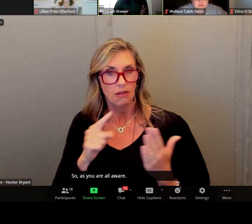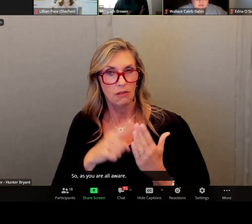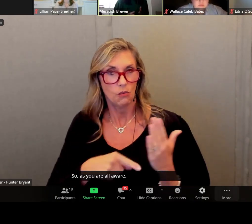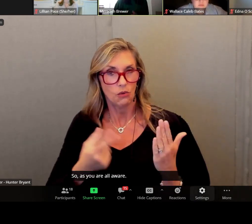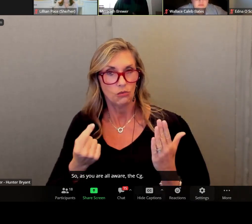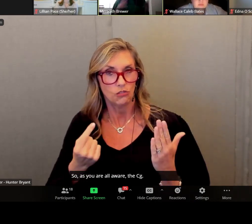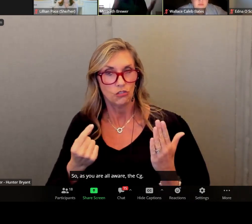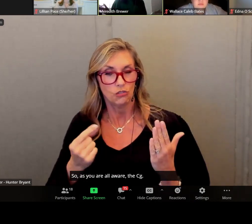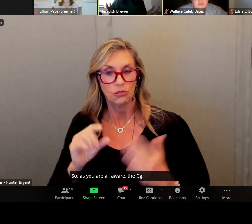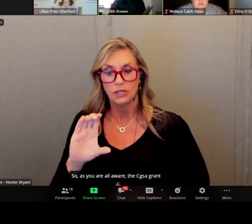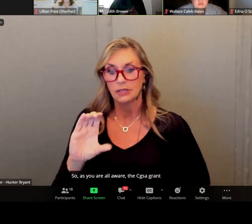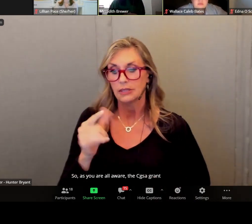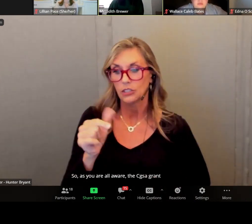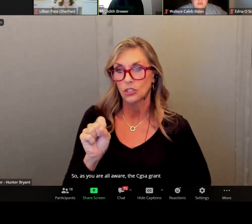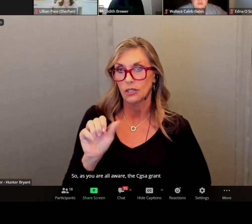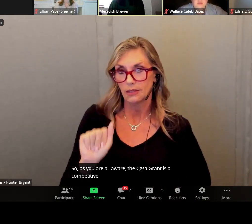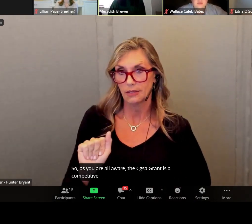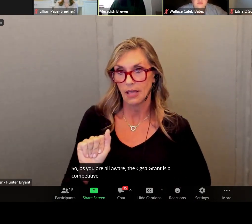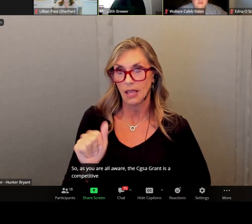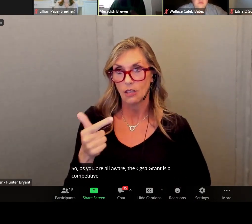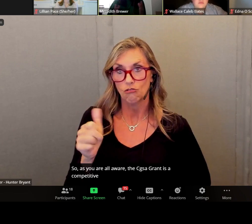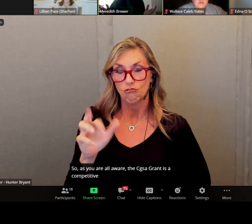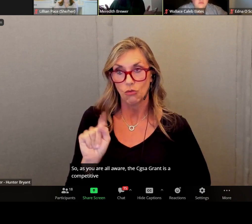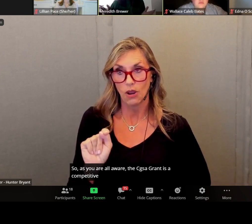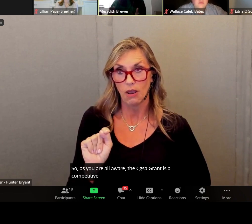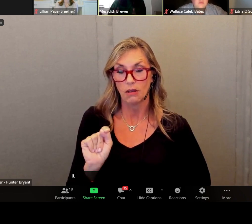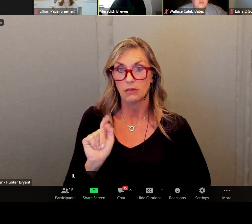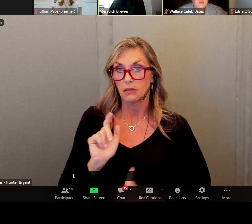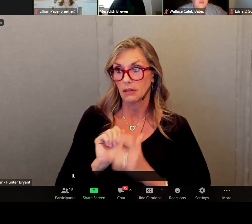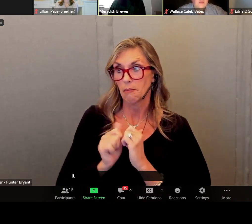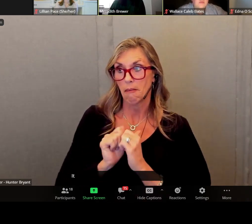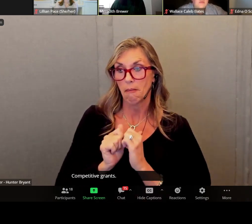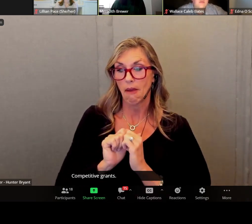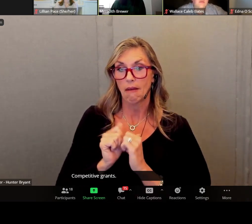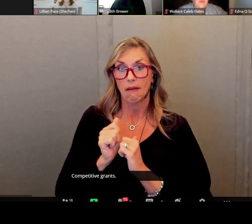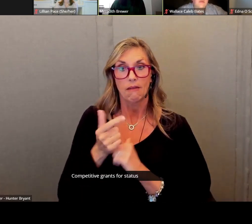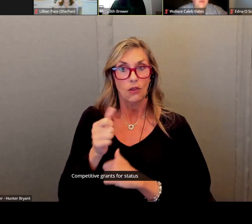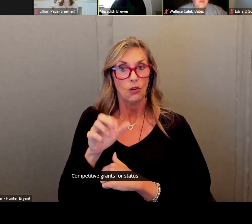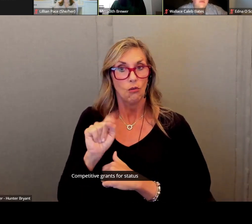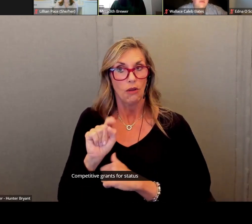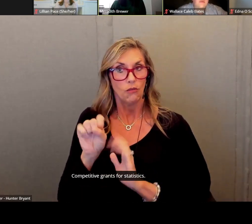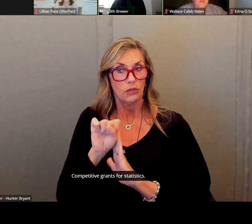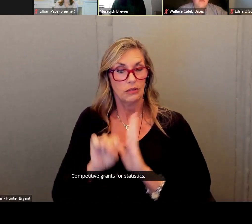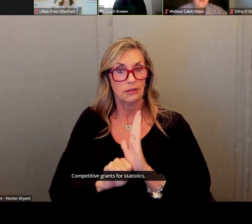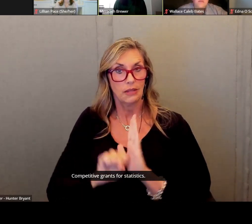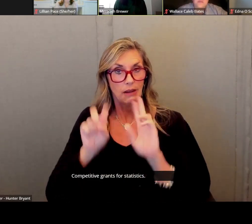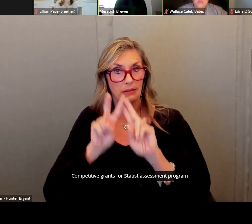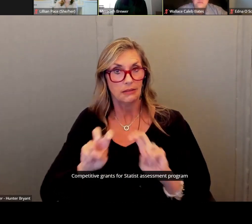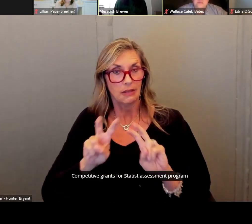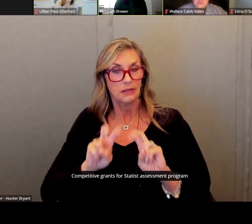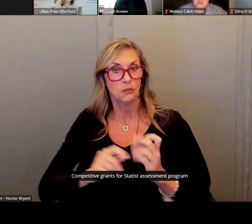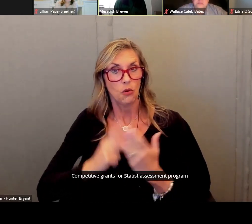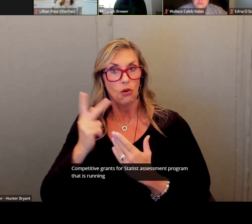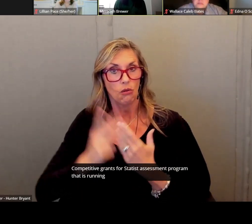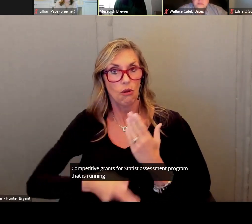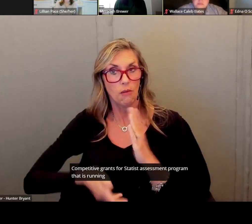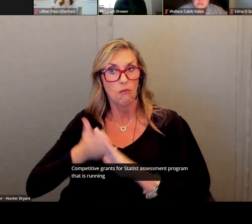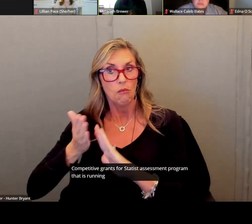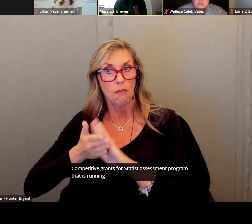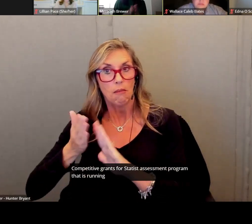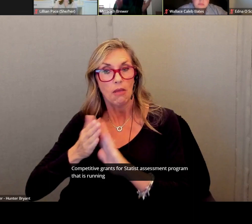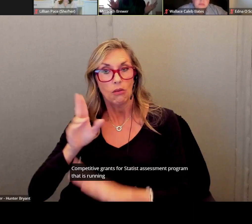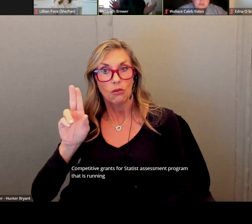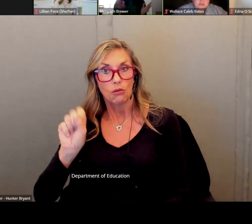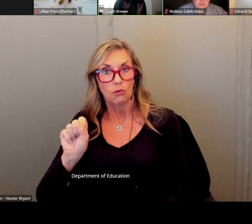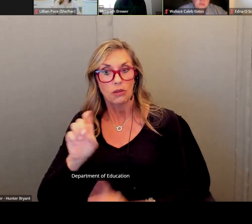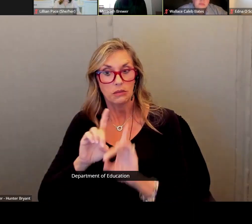CGSA grant is a competitive grants for state assessment program that is run by the U.S. Department of Education. It's an